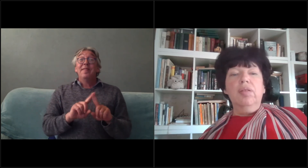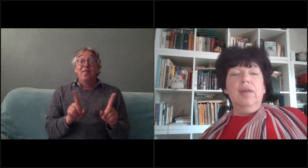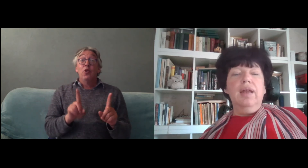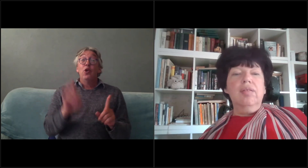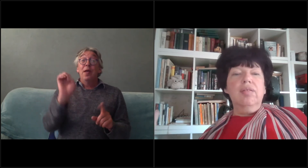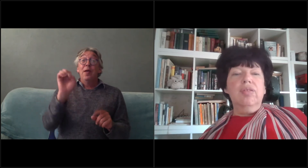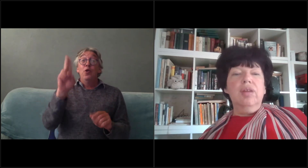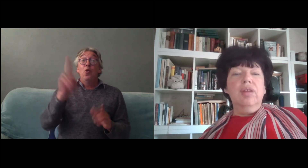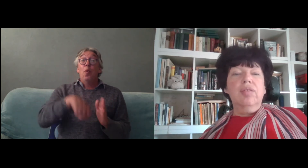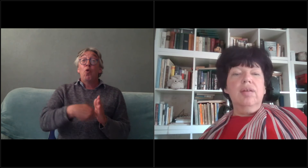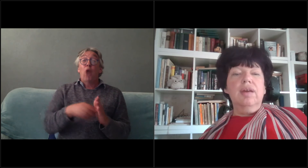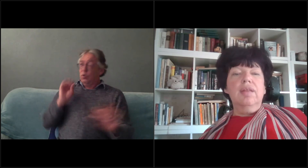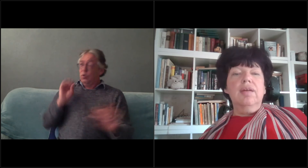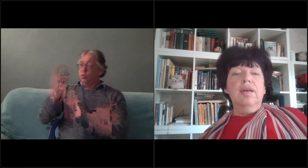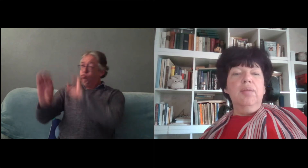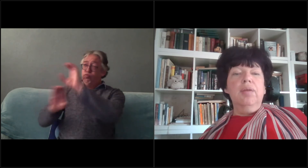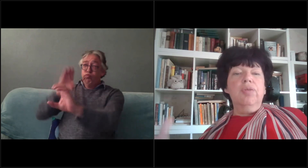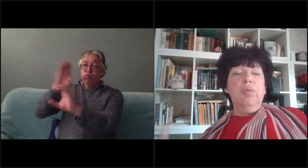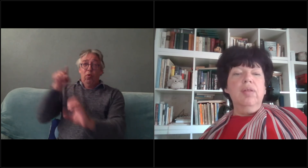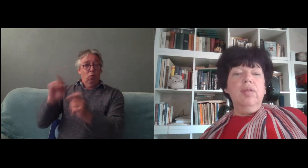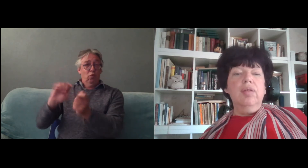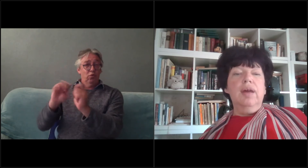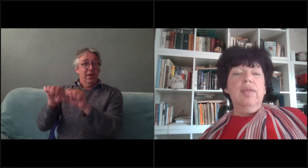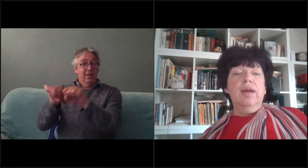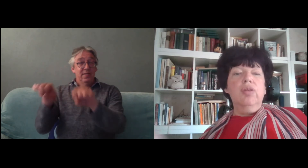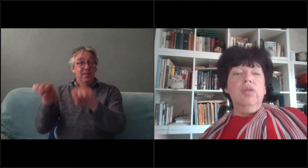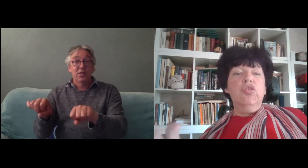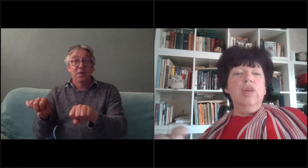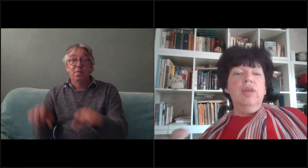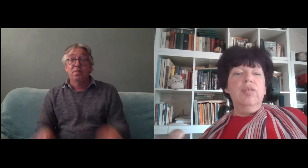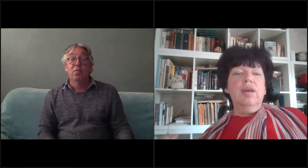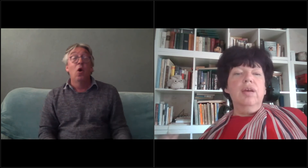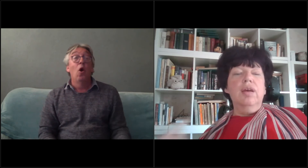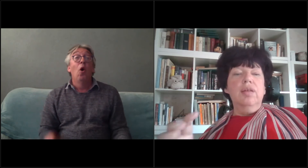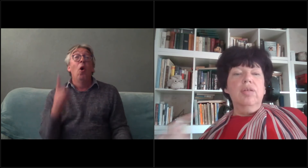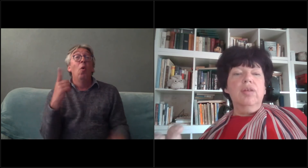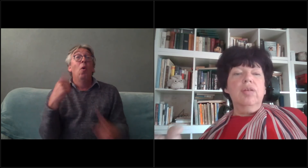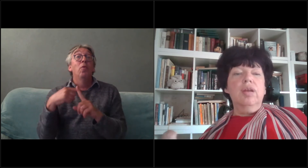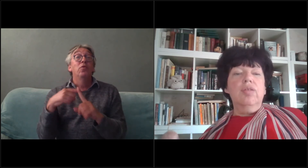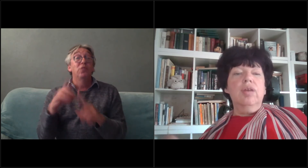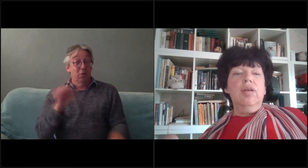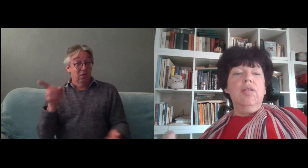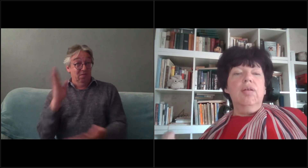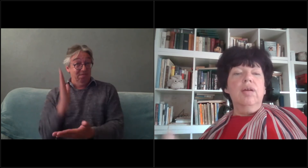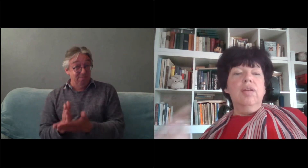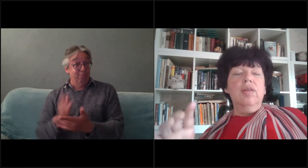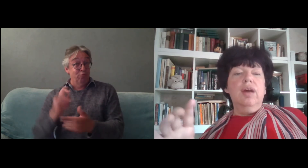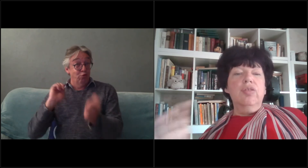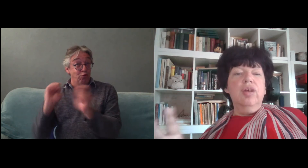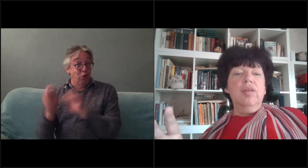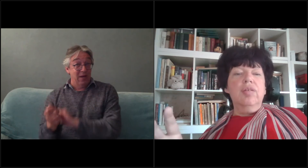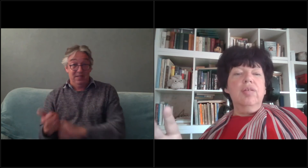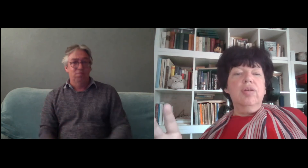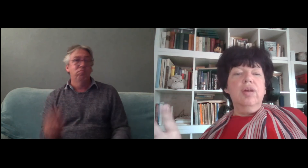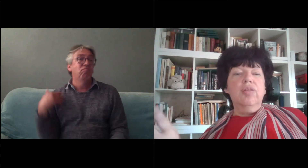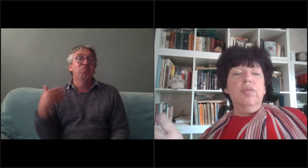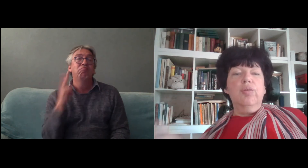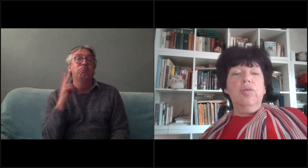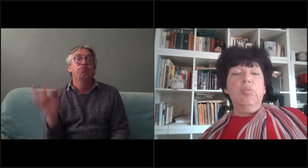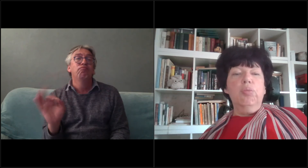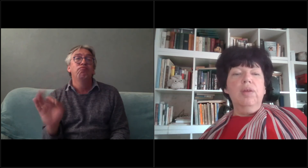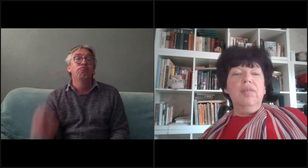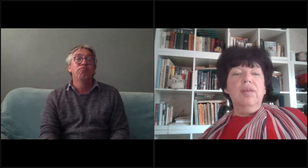one side, that's just great, but from other side, they are not changing situation in general. They are changing the